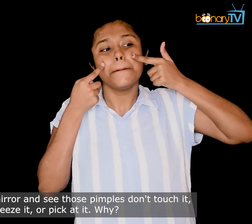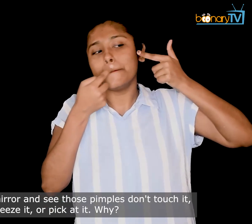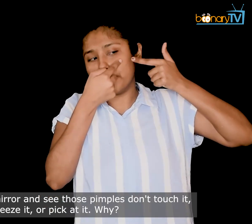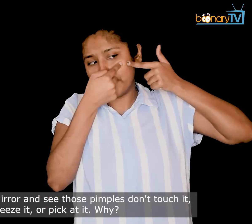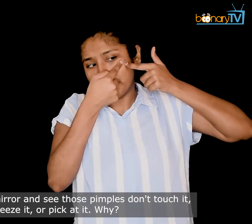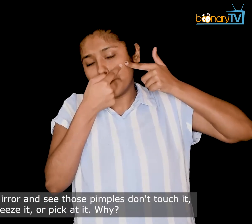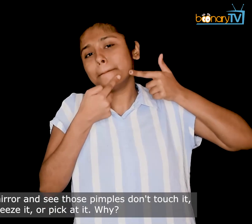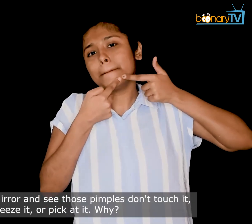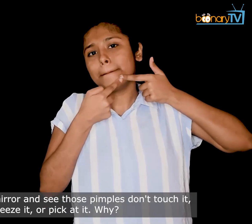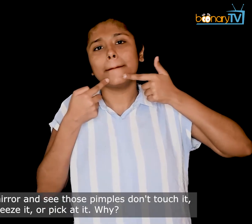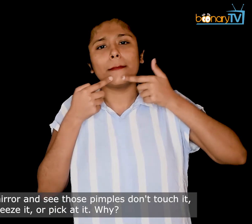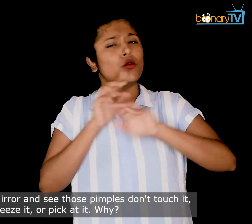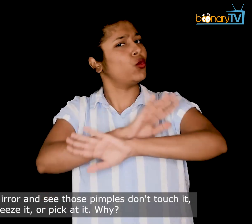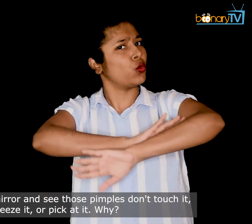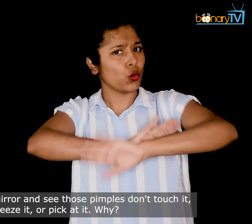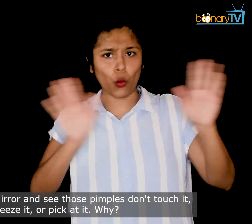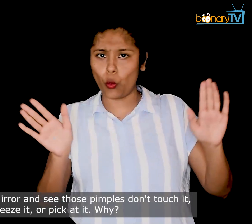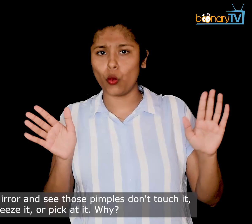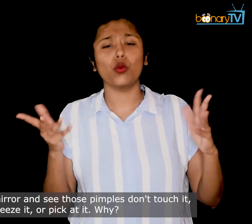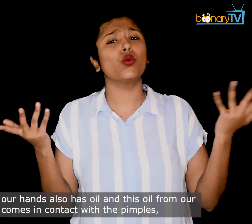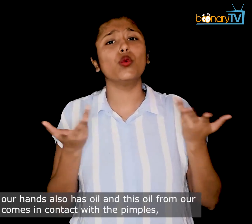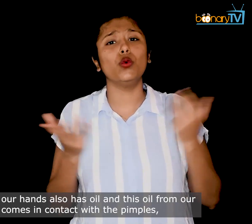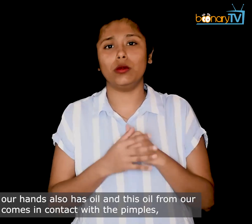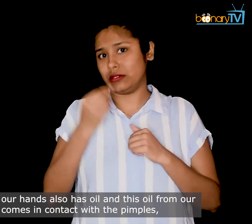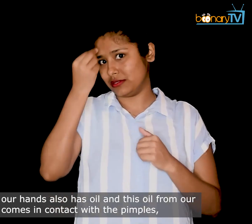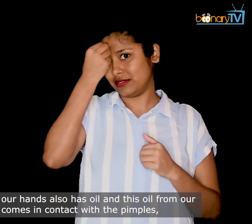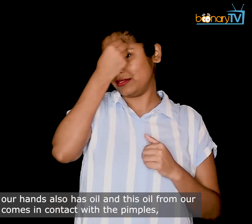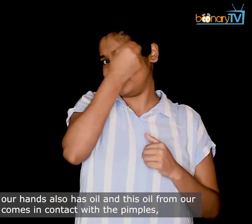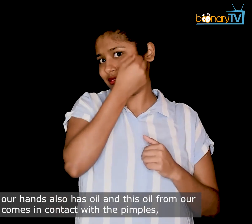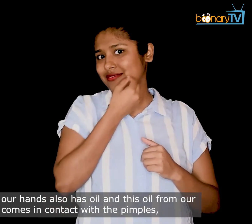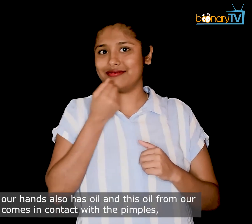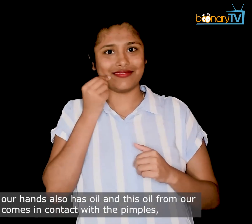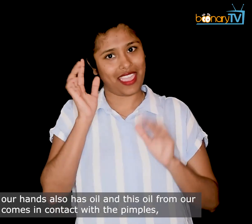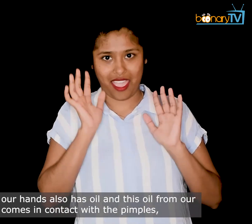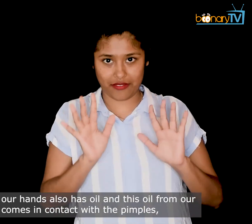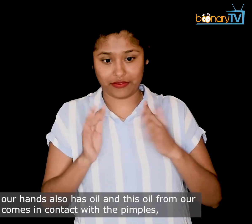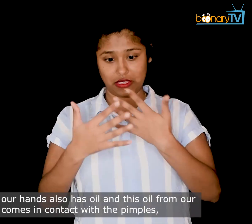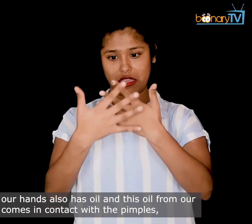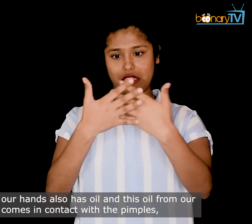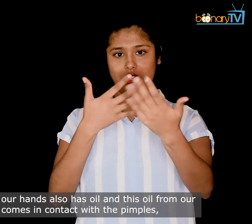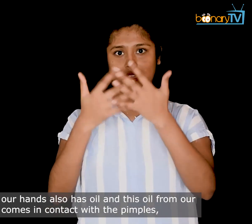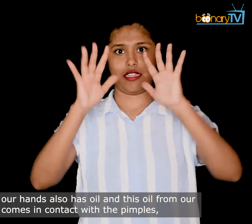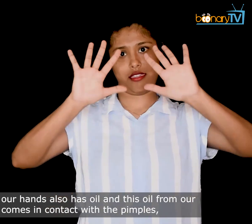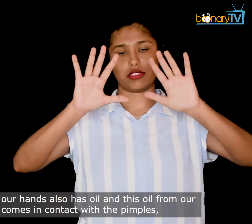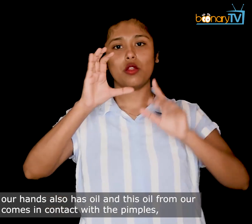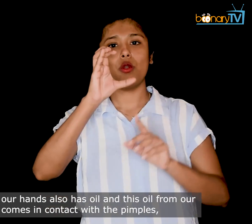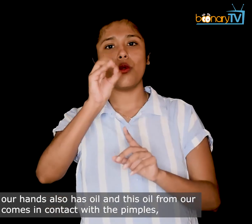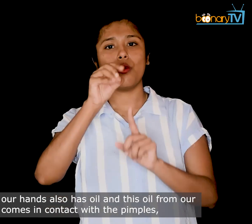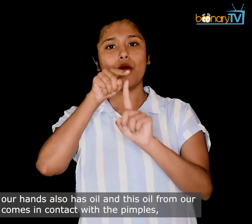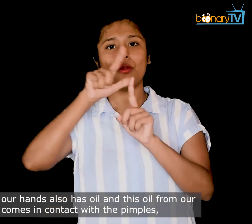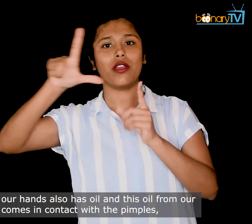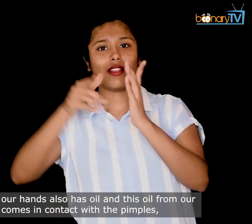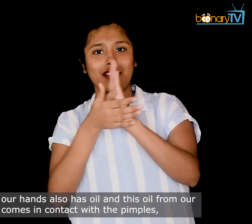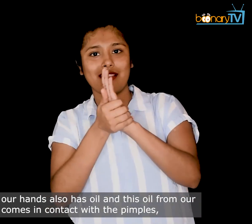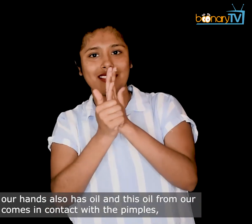it. Why? Because the skin on our hands also has